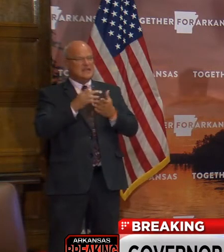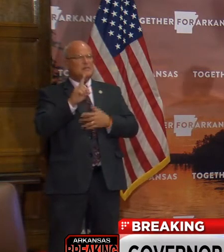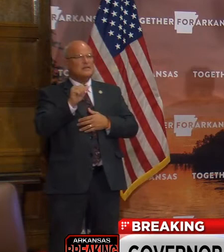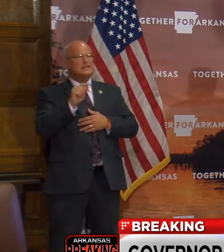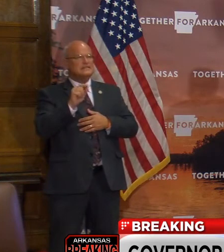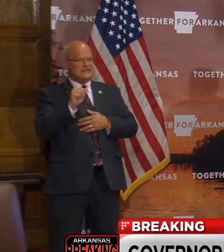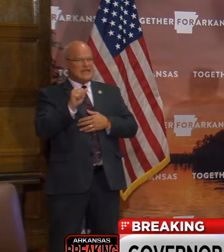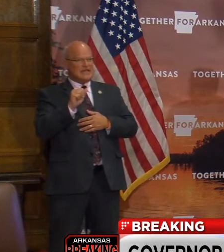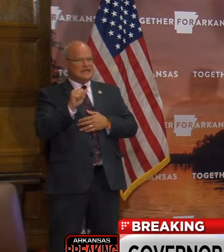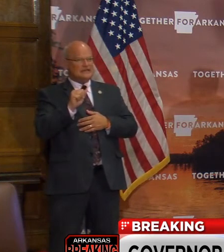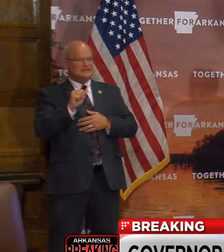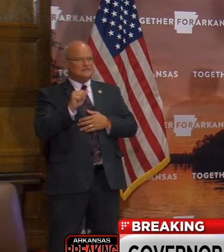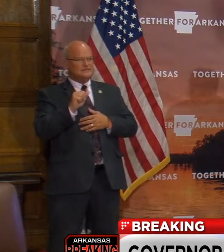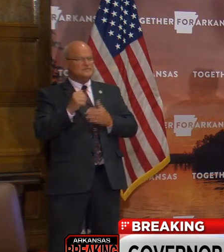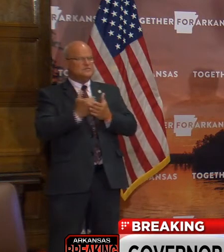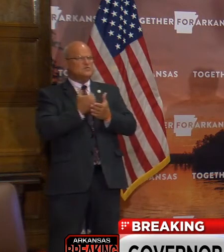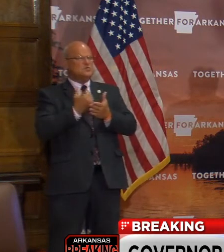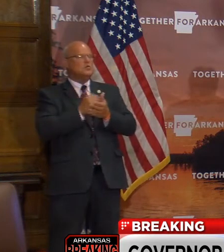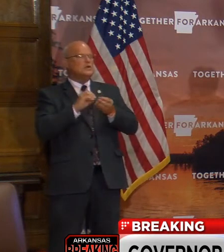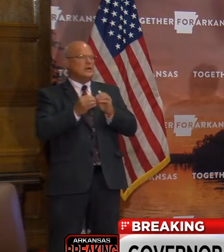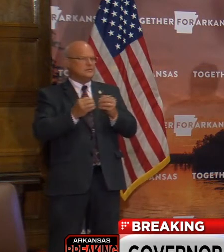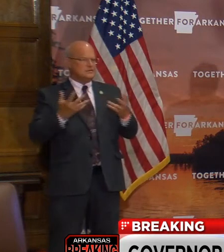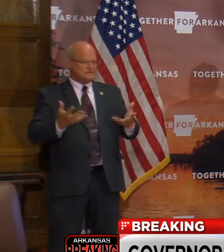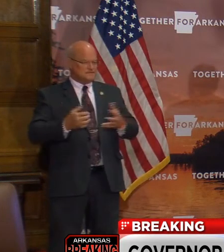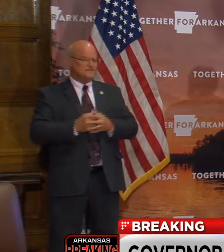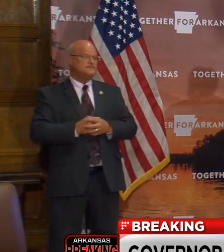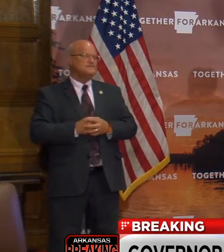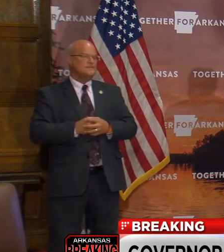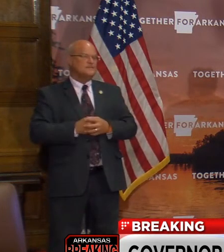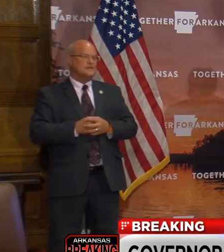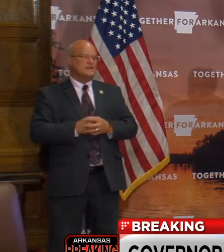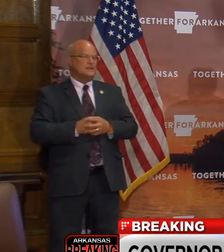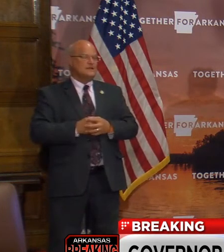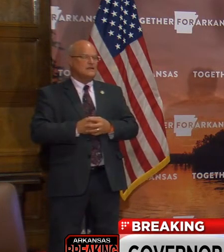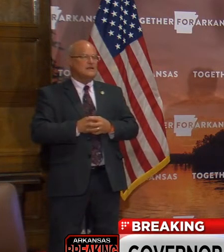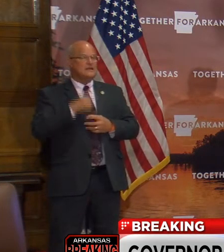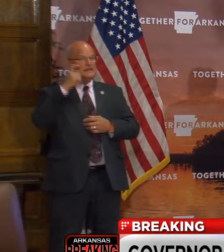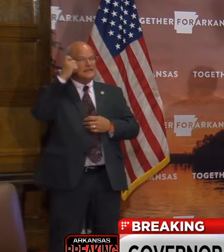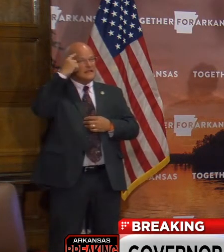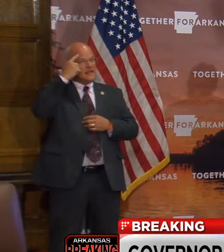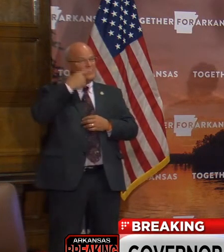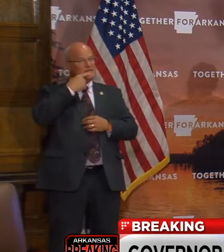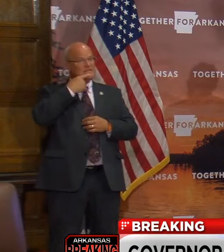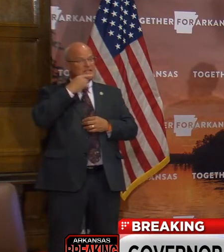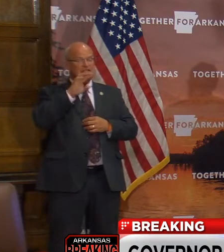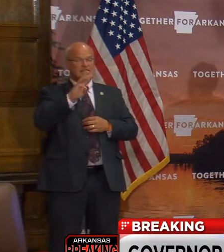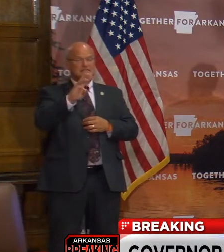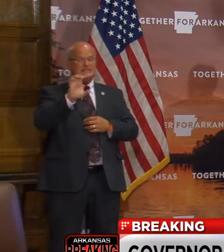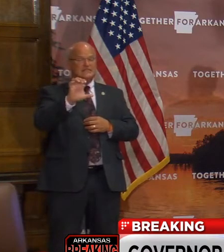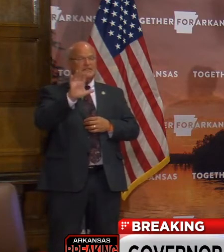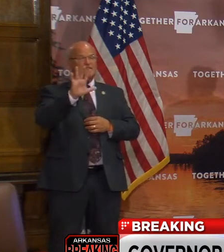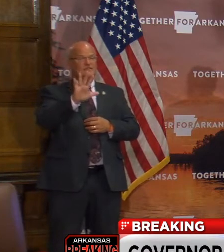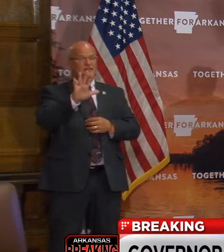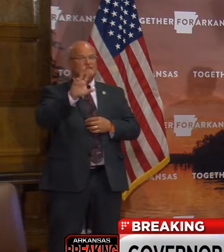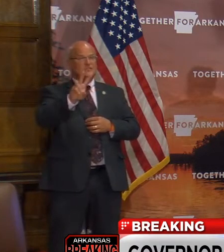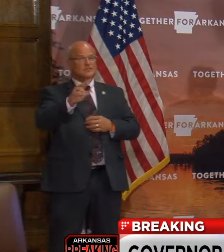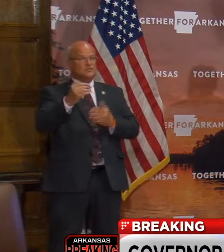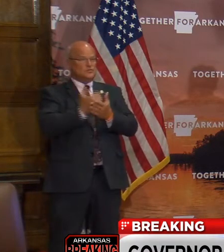add some newer facts to that. So as stated by the governor, 652 new